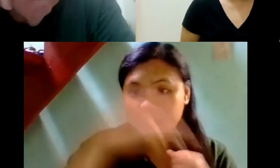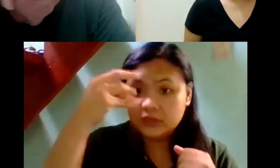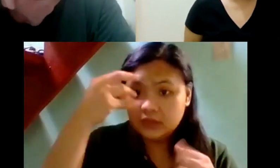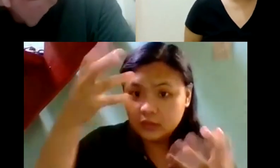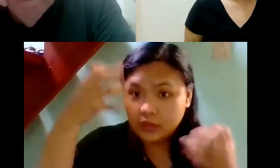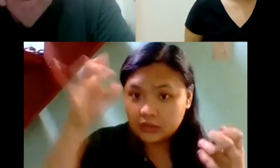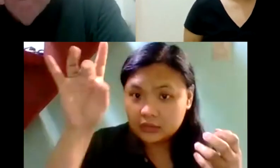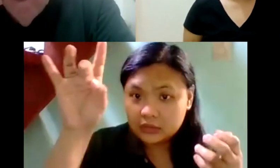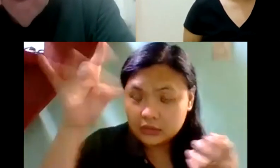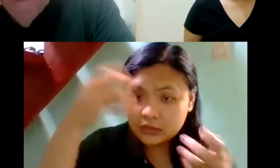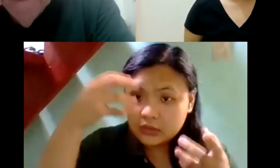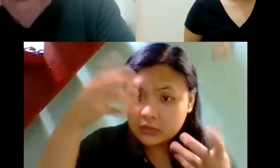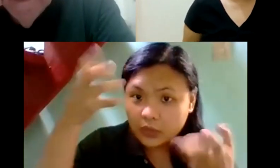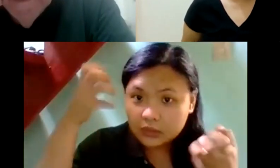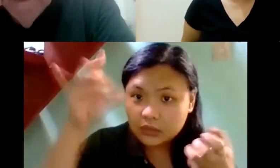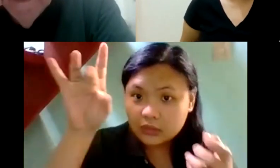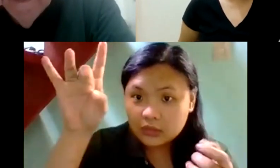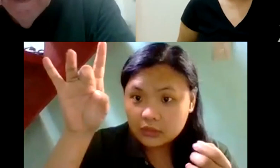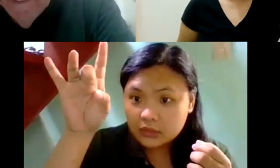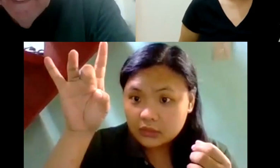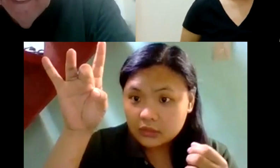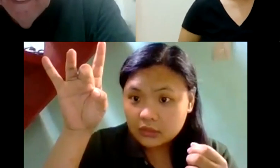He's firm. He's standing firm on 8.